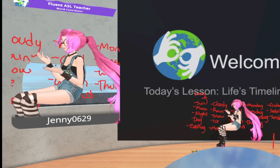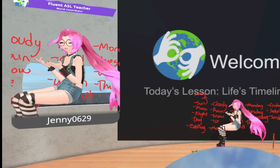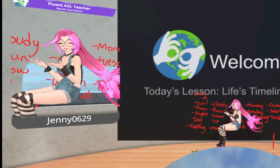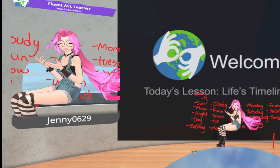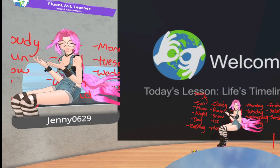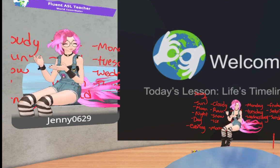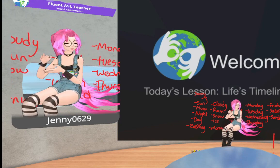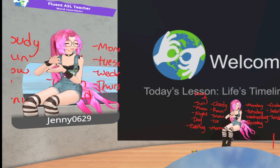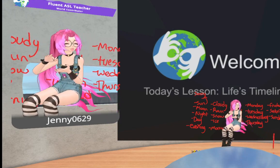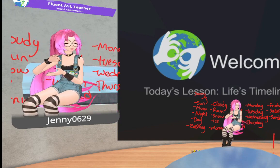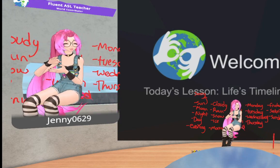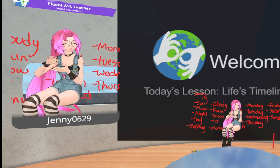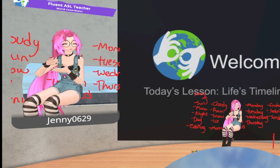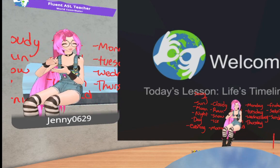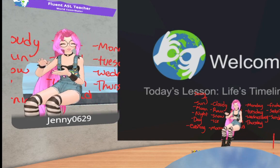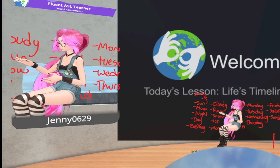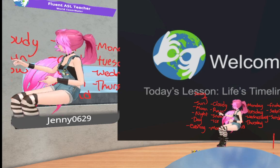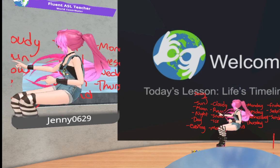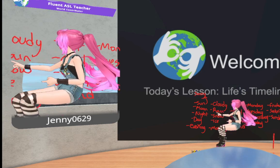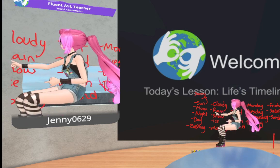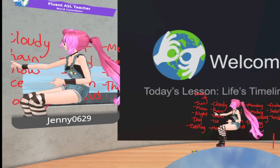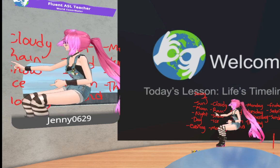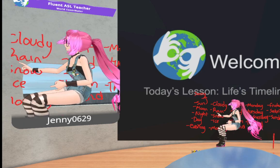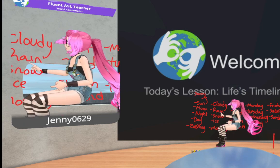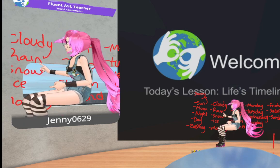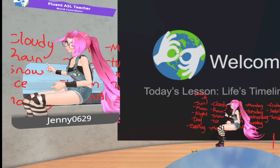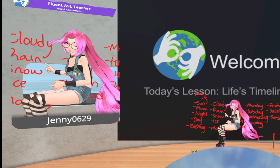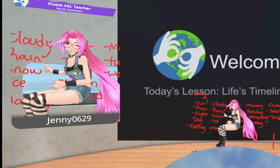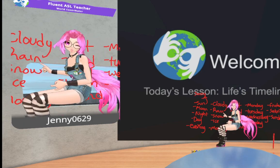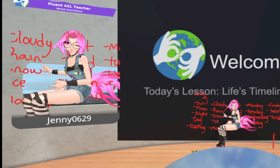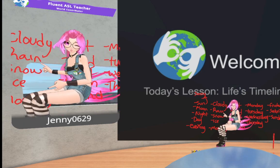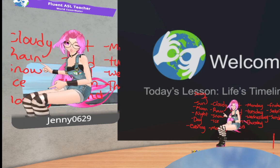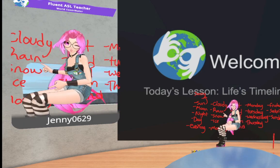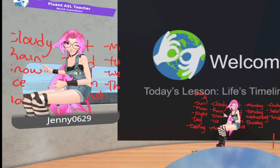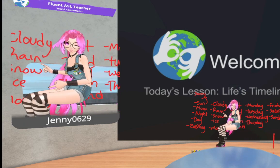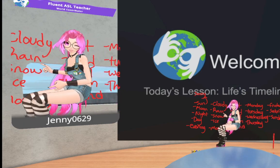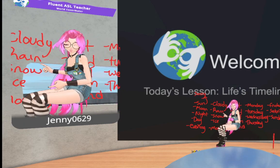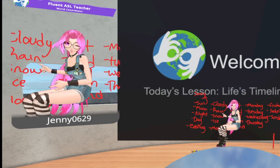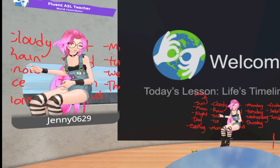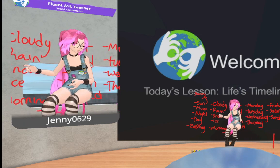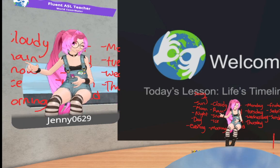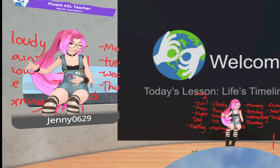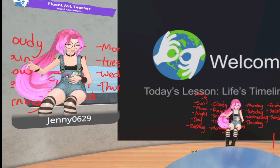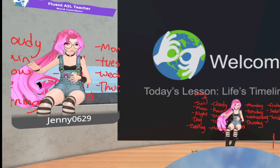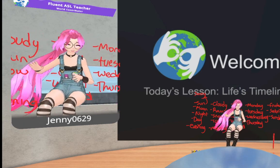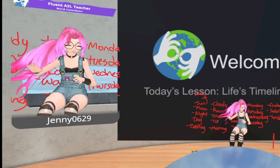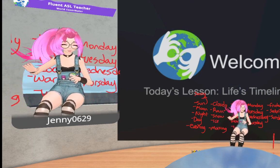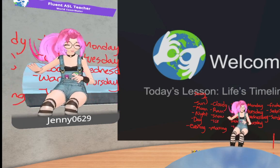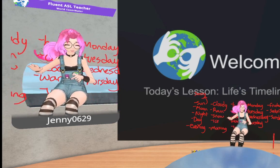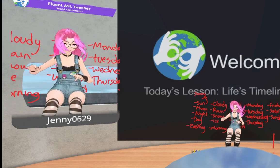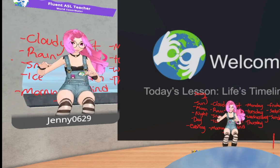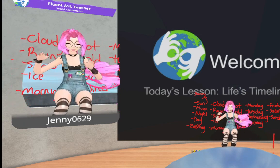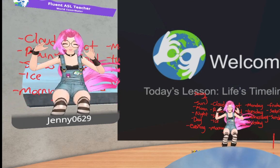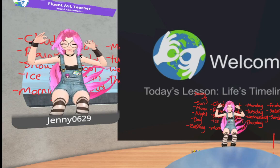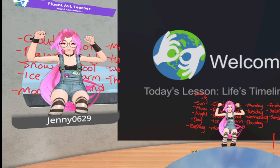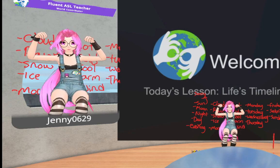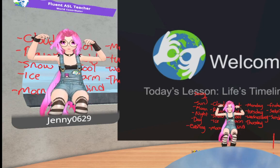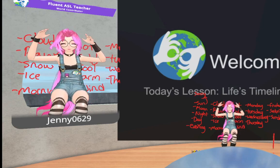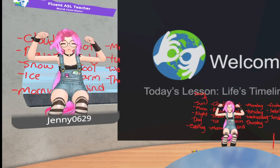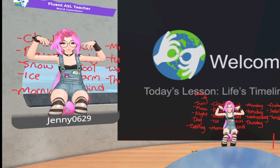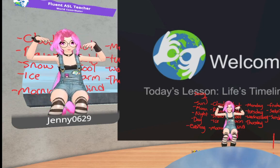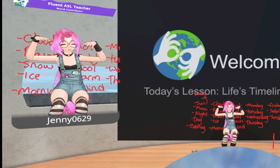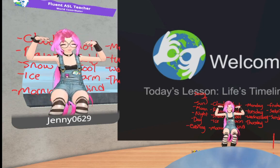what happens if there's so many clouds? It might rain. It might rain. Do you guys know how to say rain?